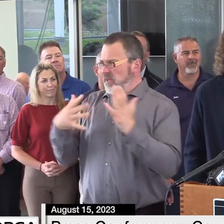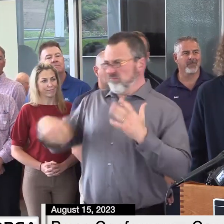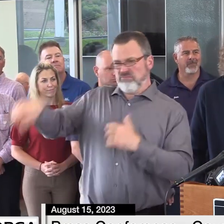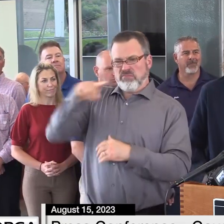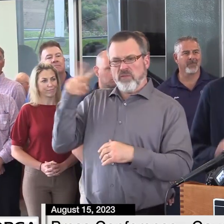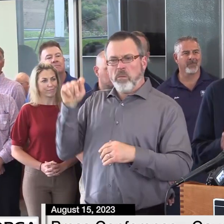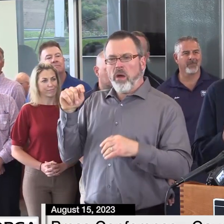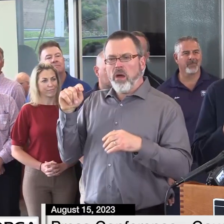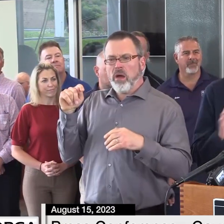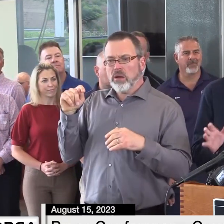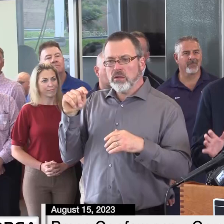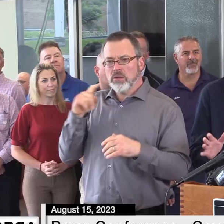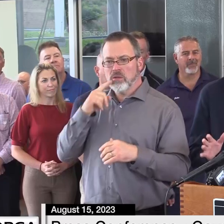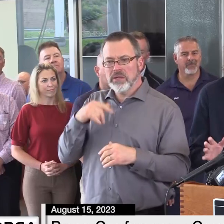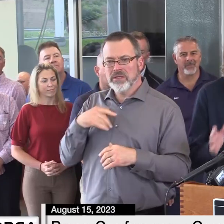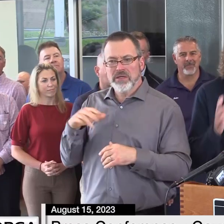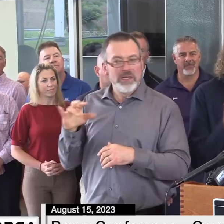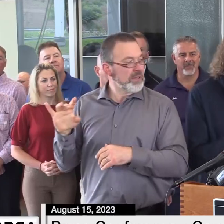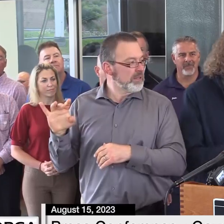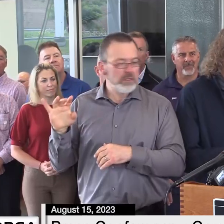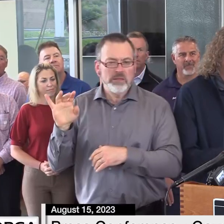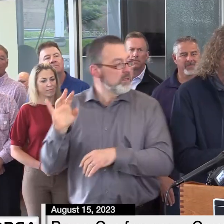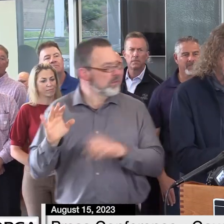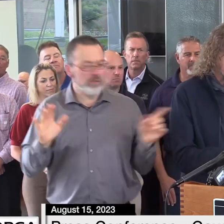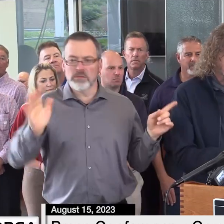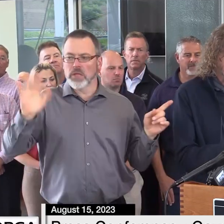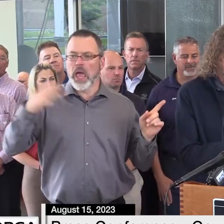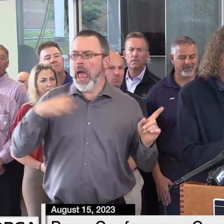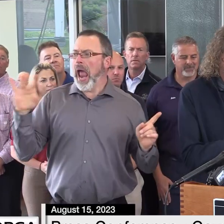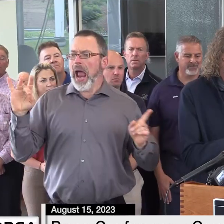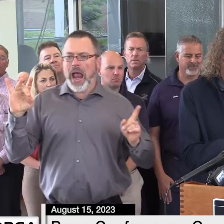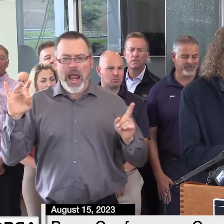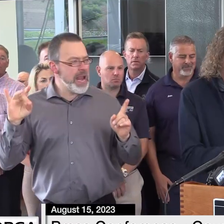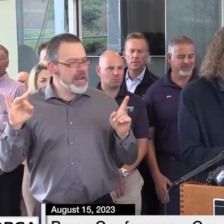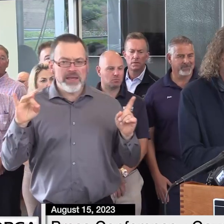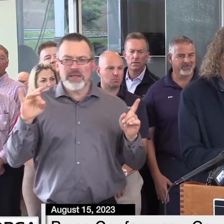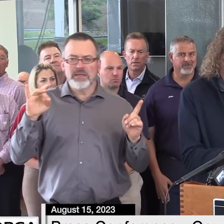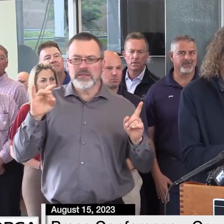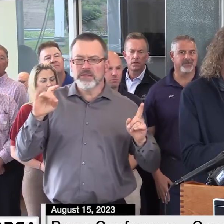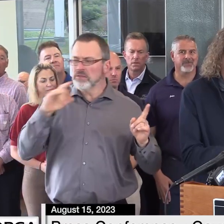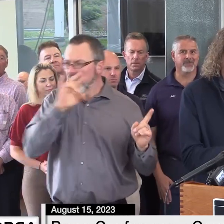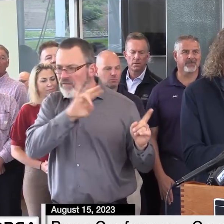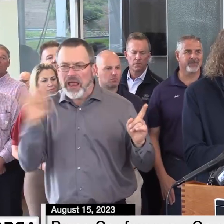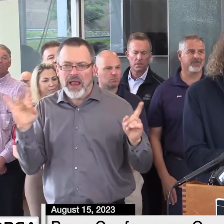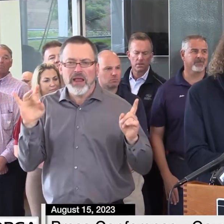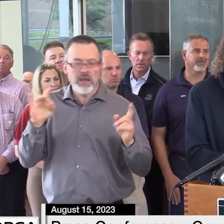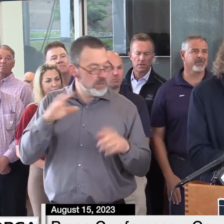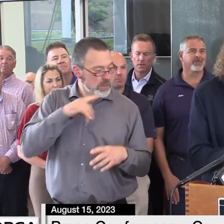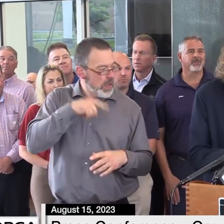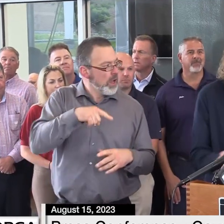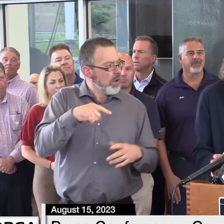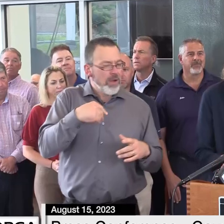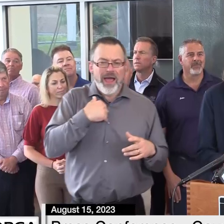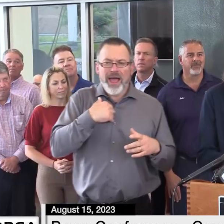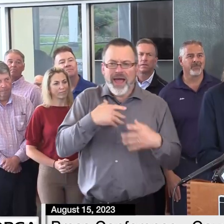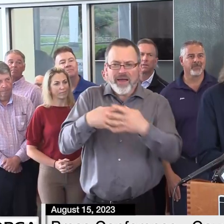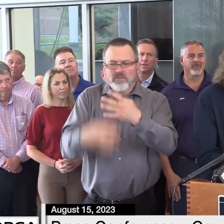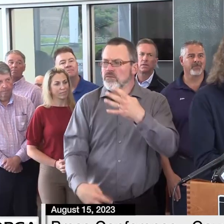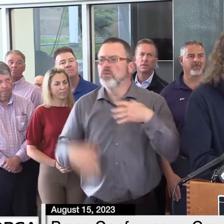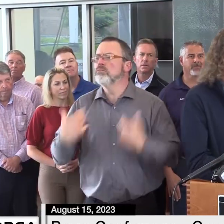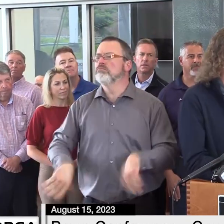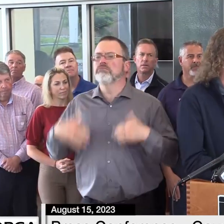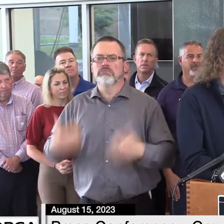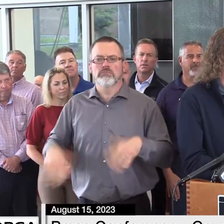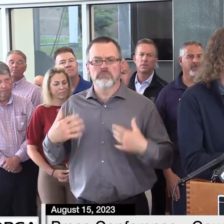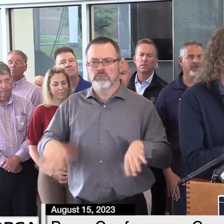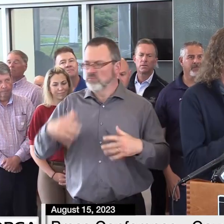seven at this point. There's eight, but eight. I got to tell you, this program that you developed with the money is amazing. And we